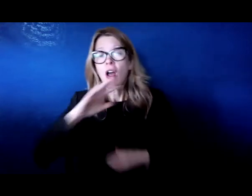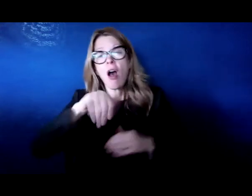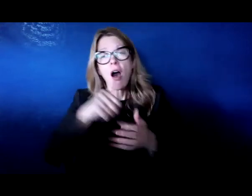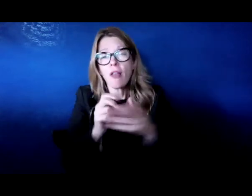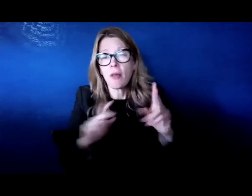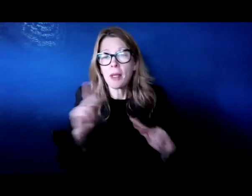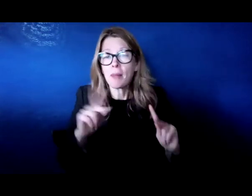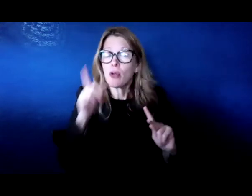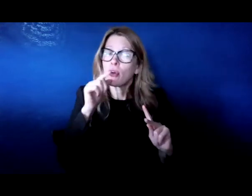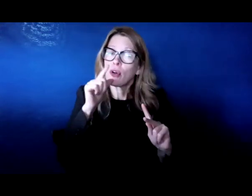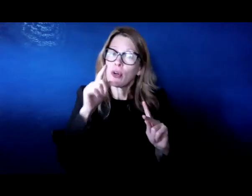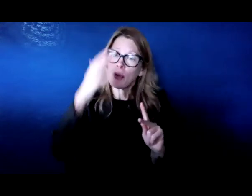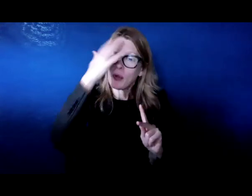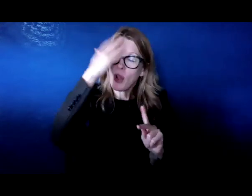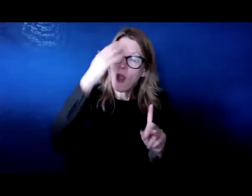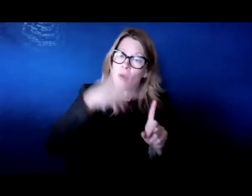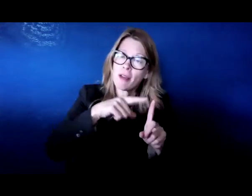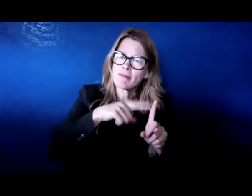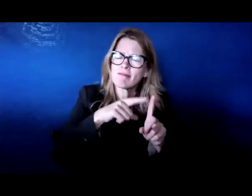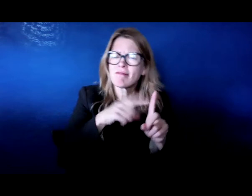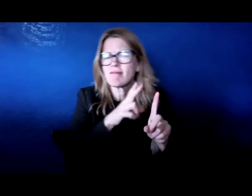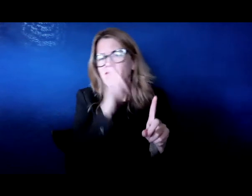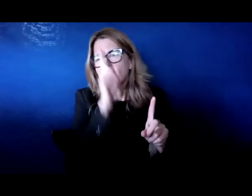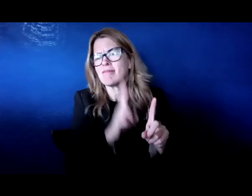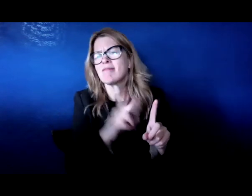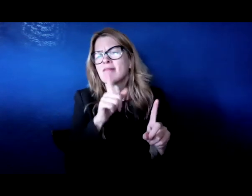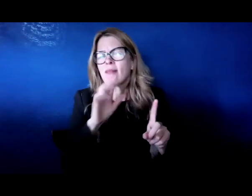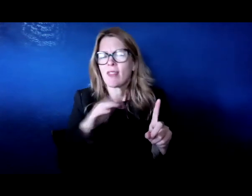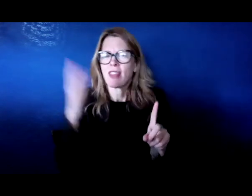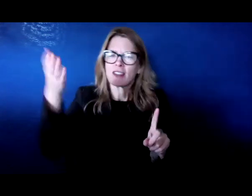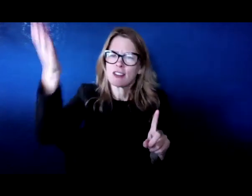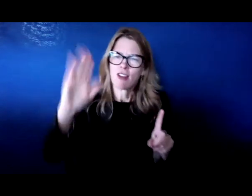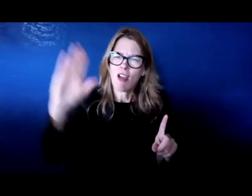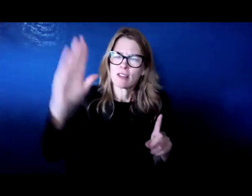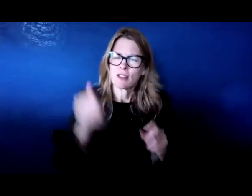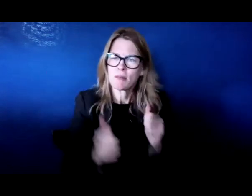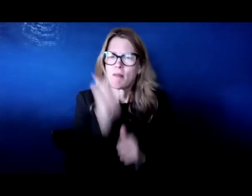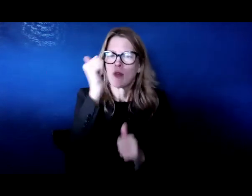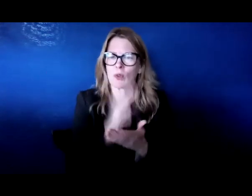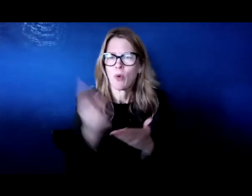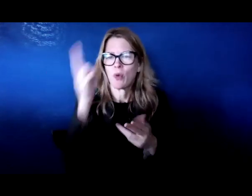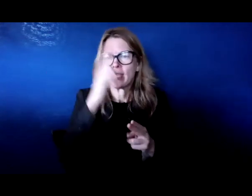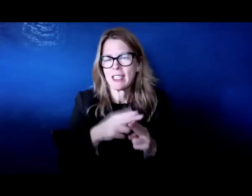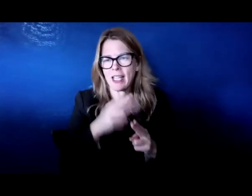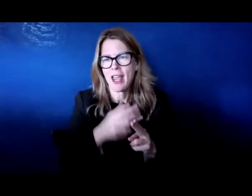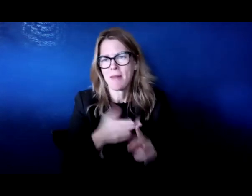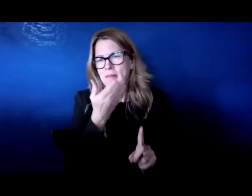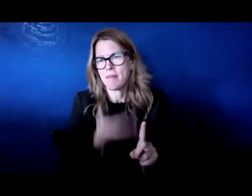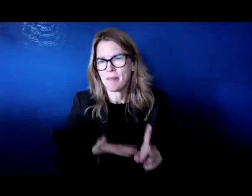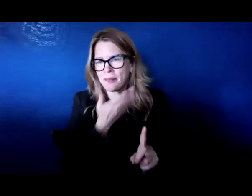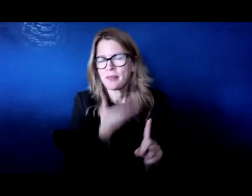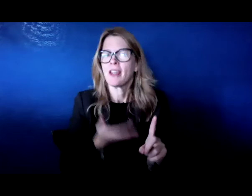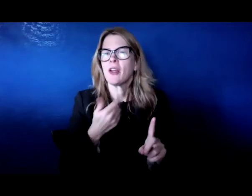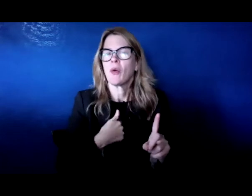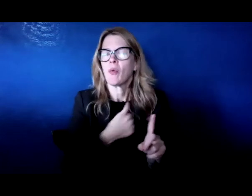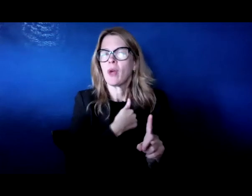today in God's most holy name. Fling wide